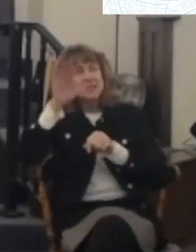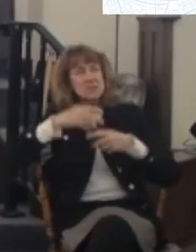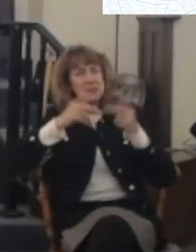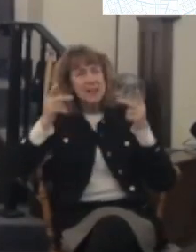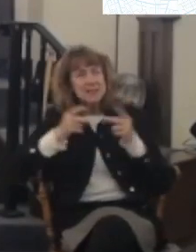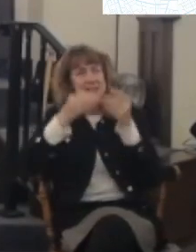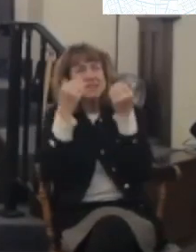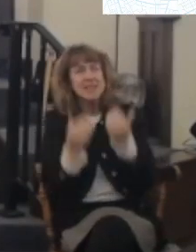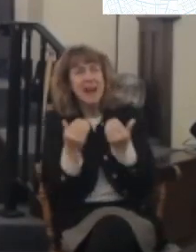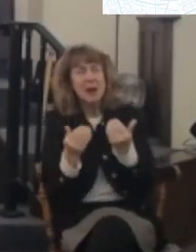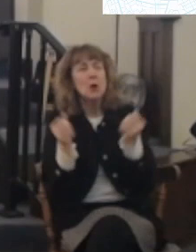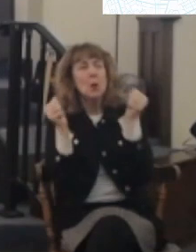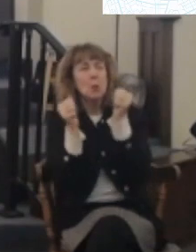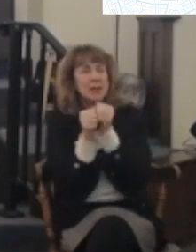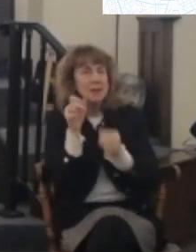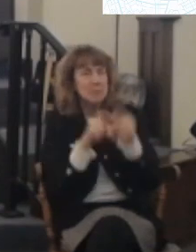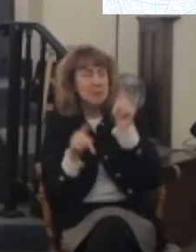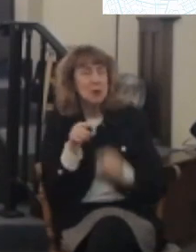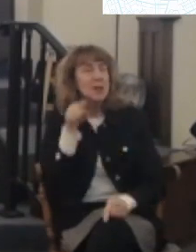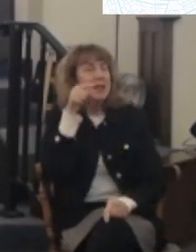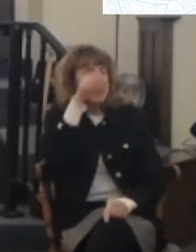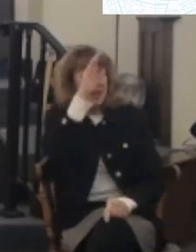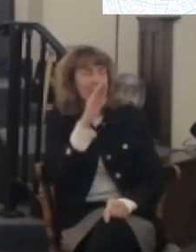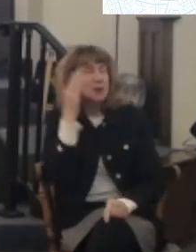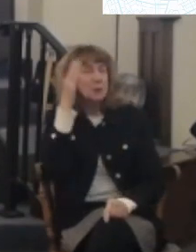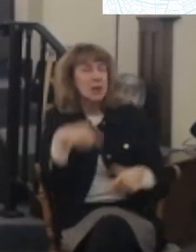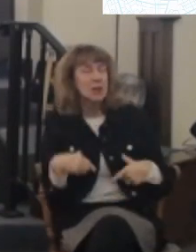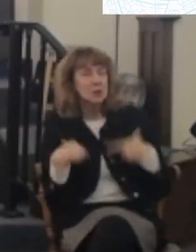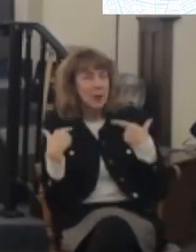people, and he will dwell with.